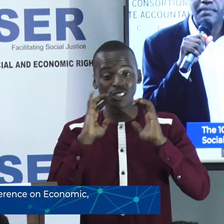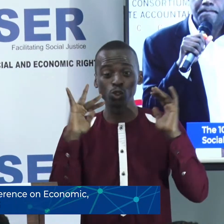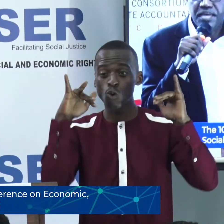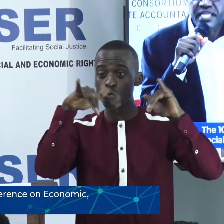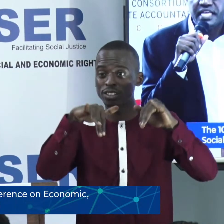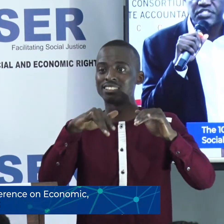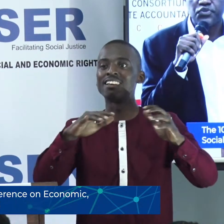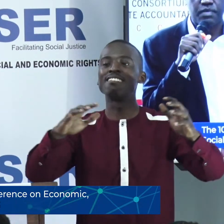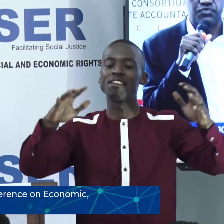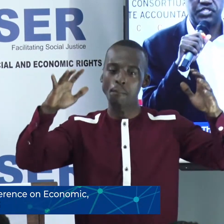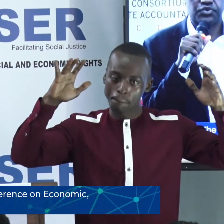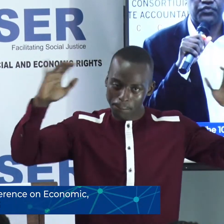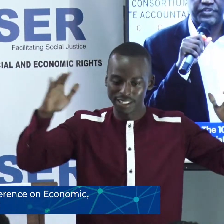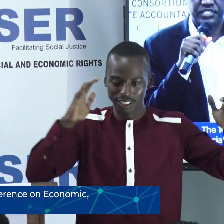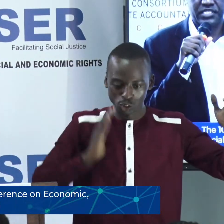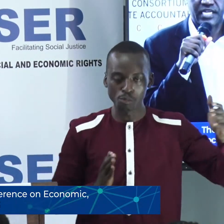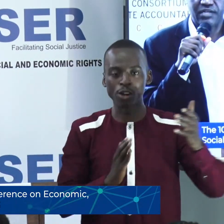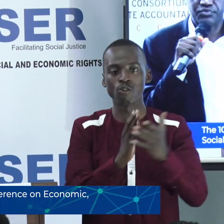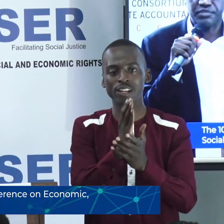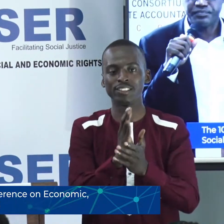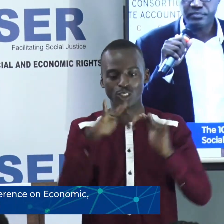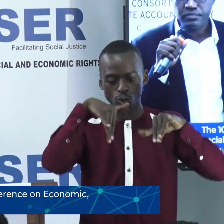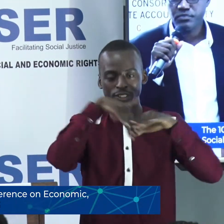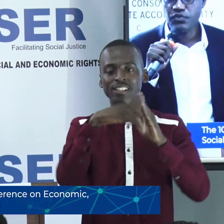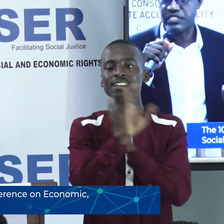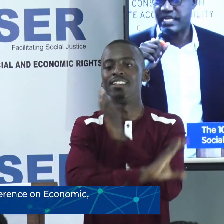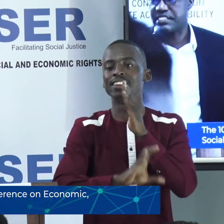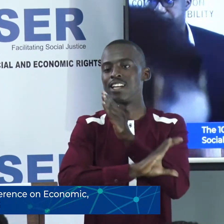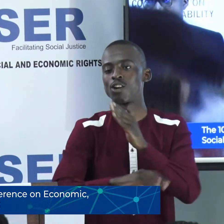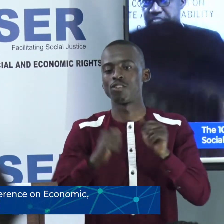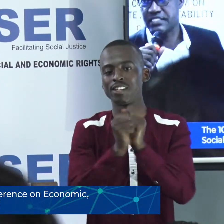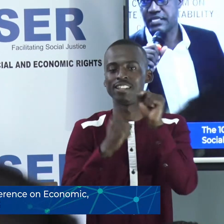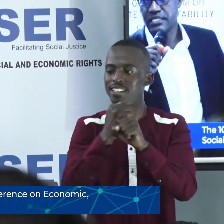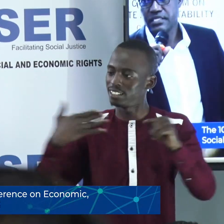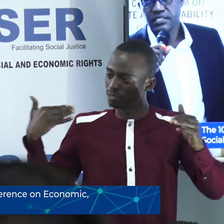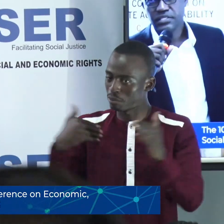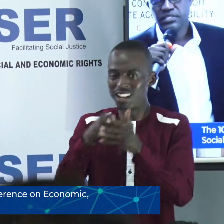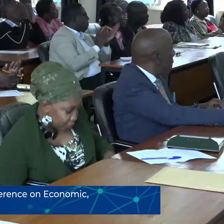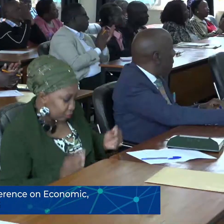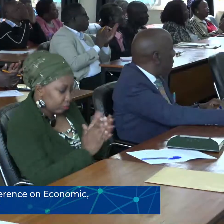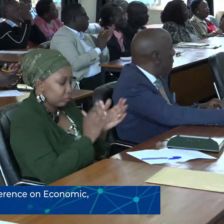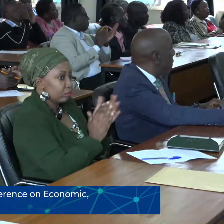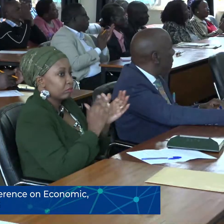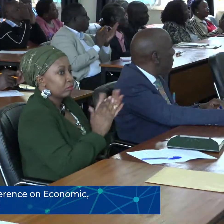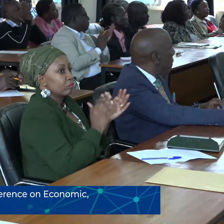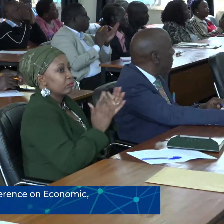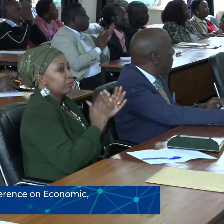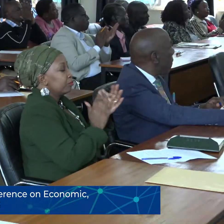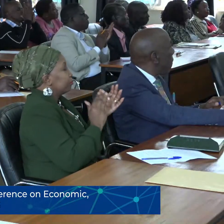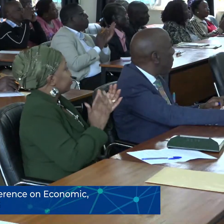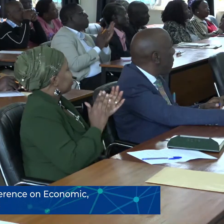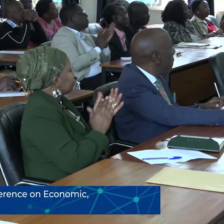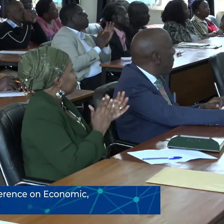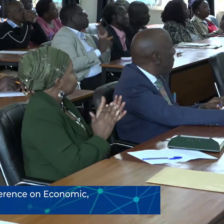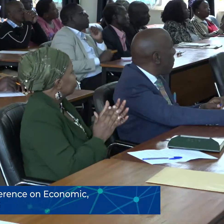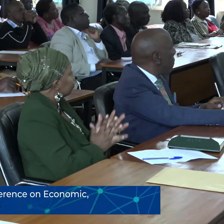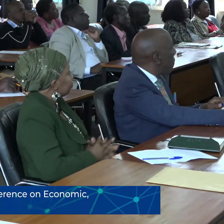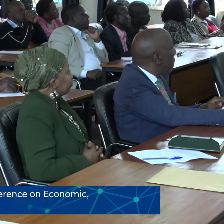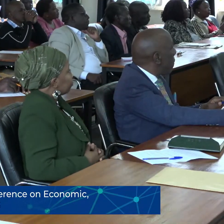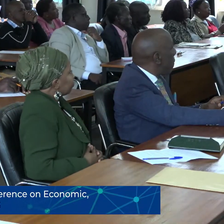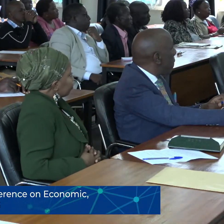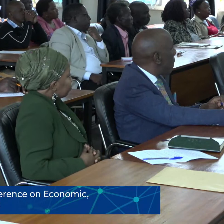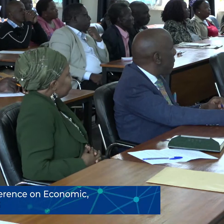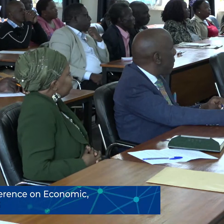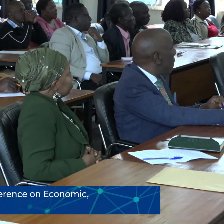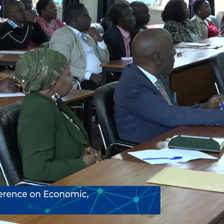been the biggest human rights conference in the country for the last 10 years. In terms of attendance, in